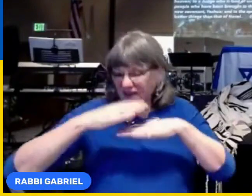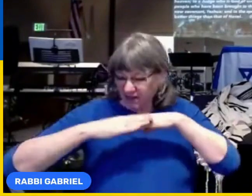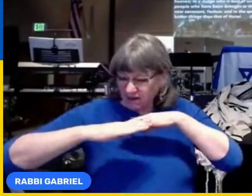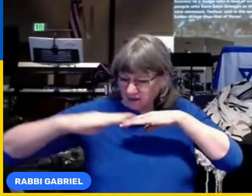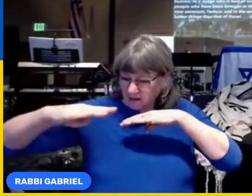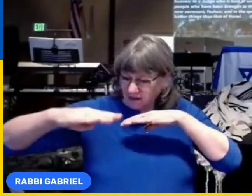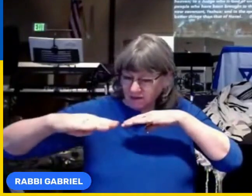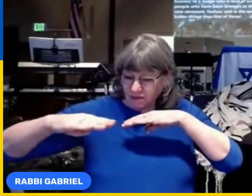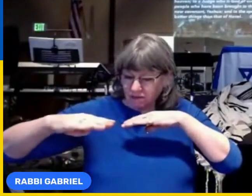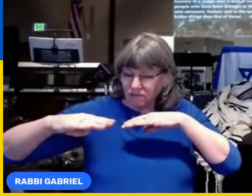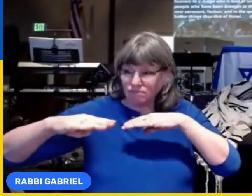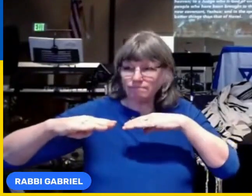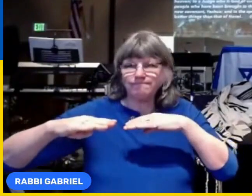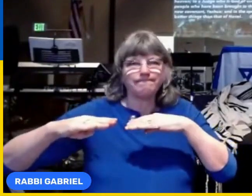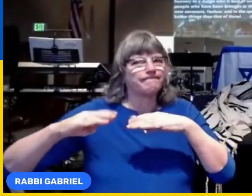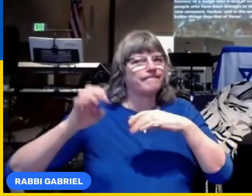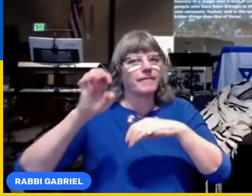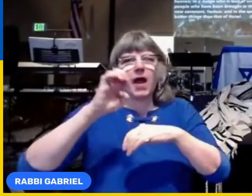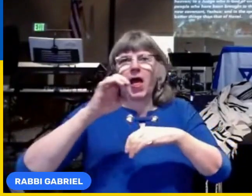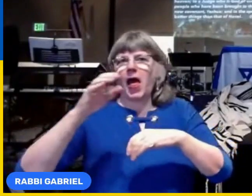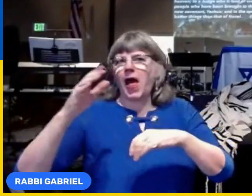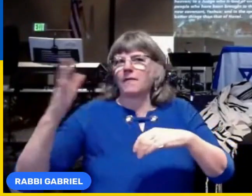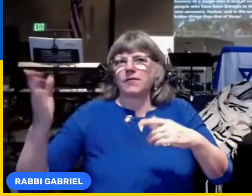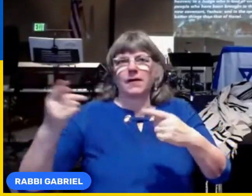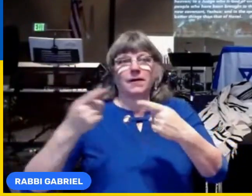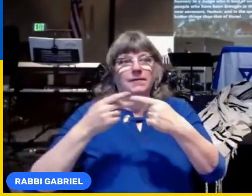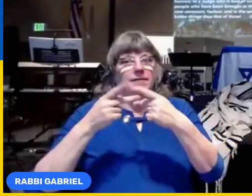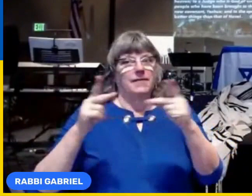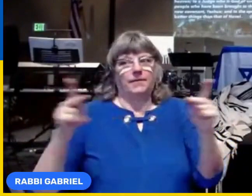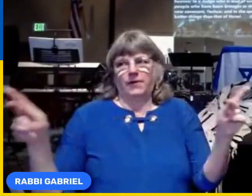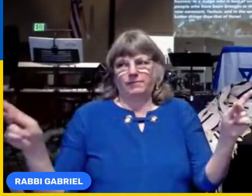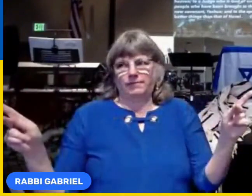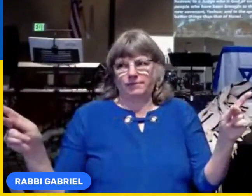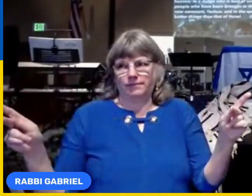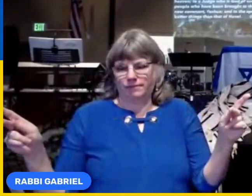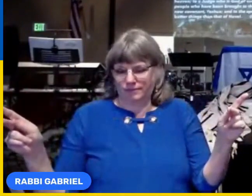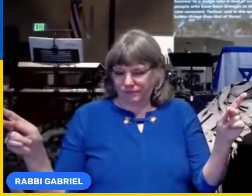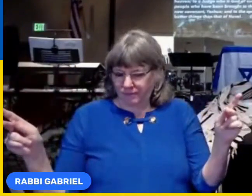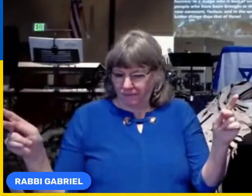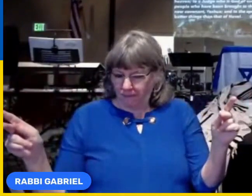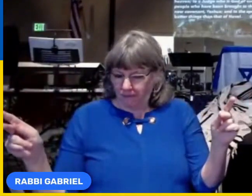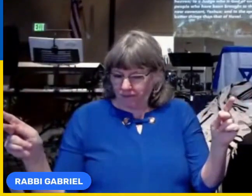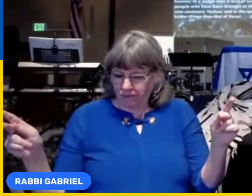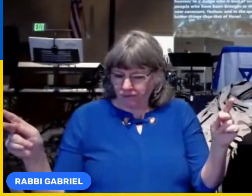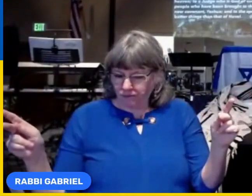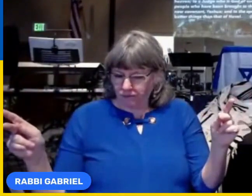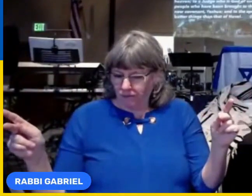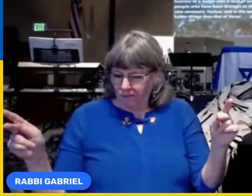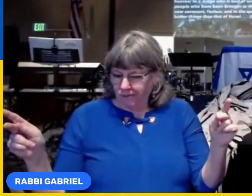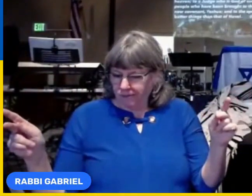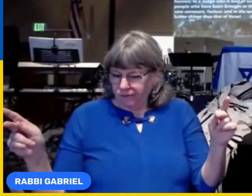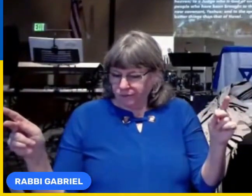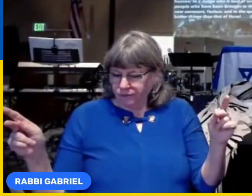When the voice that speaks in the desert calls our name, everything is different.